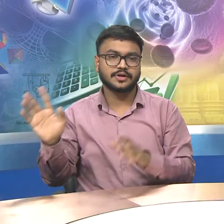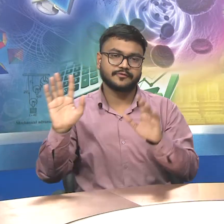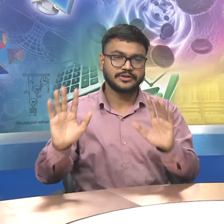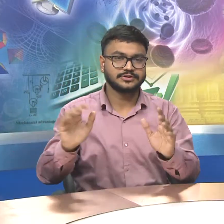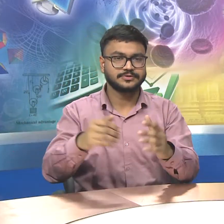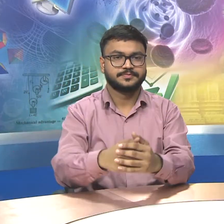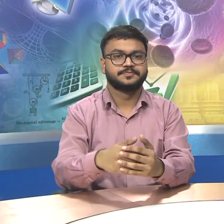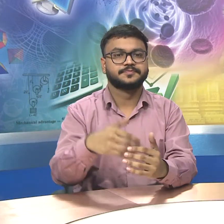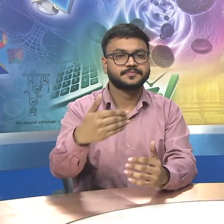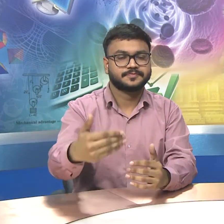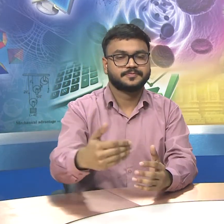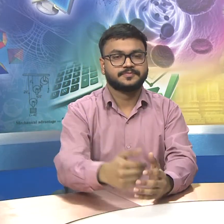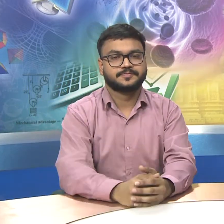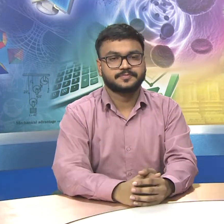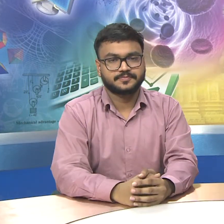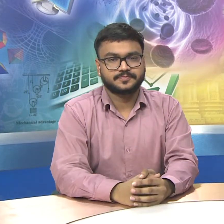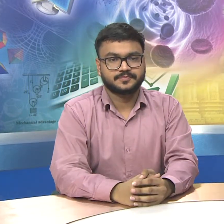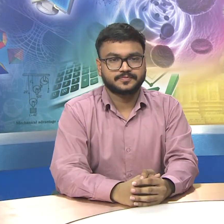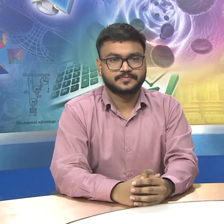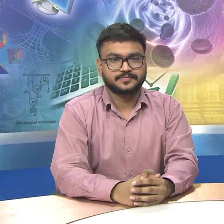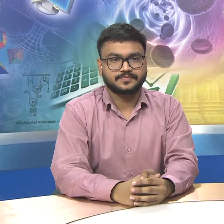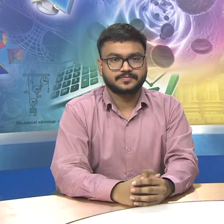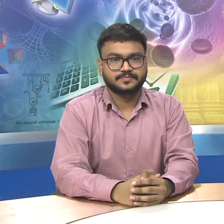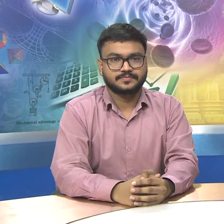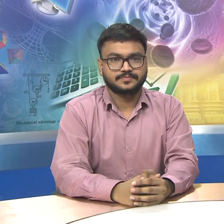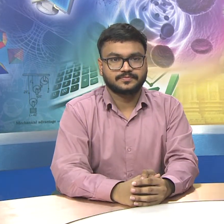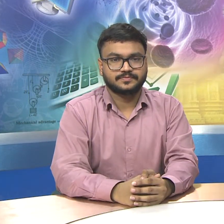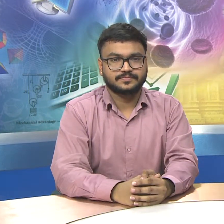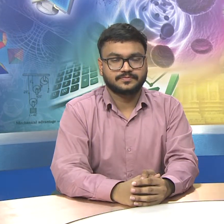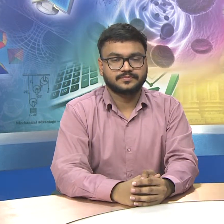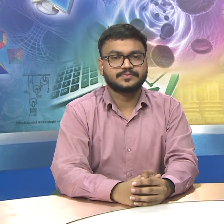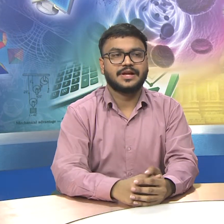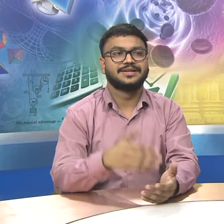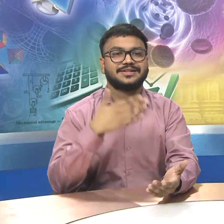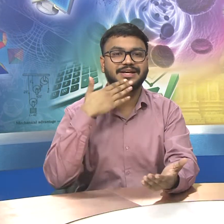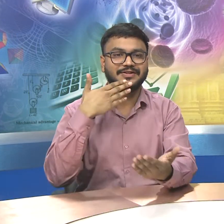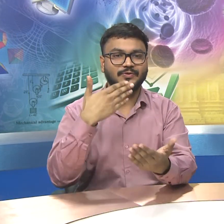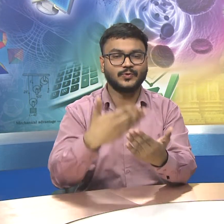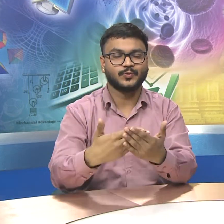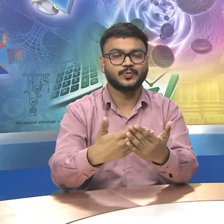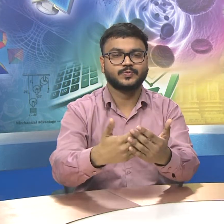can do the cheap also. Thank you.